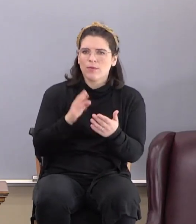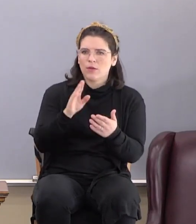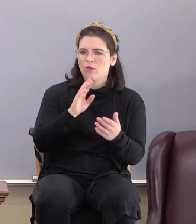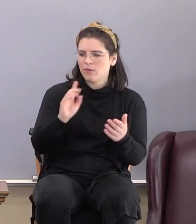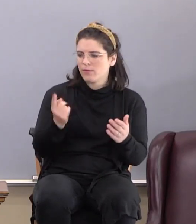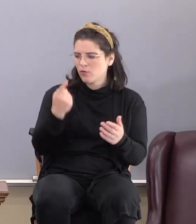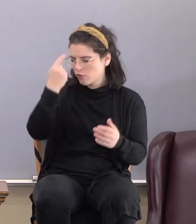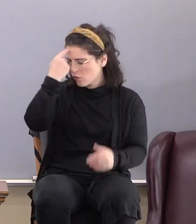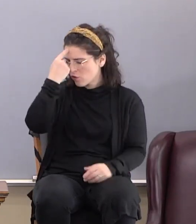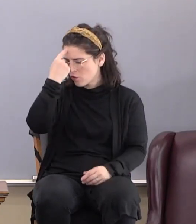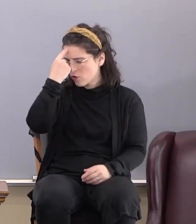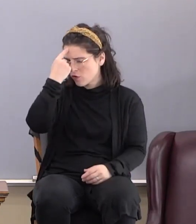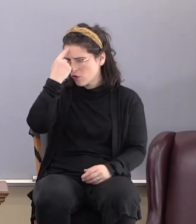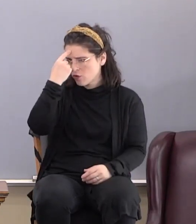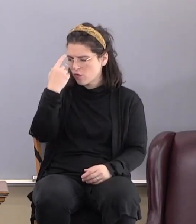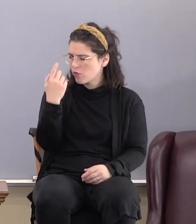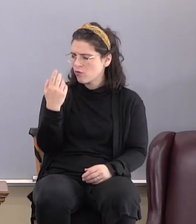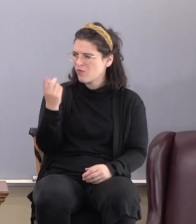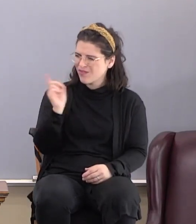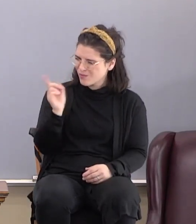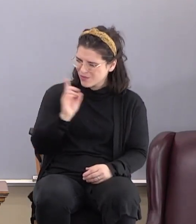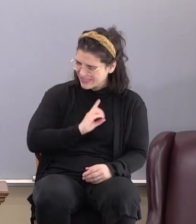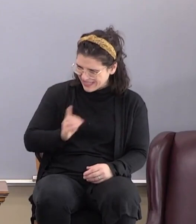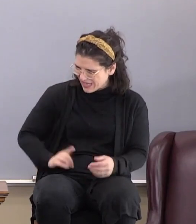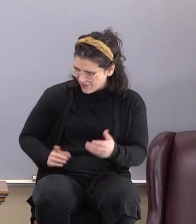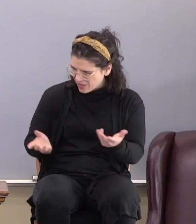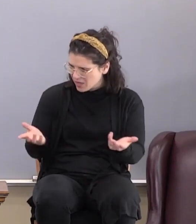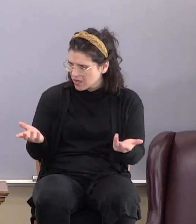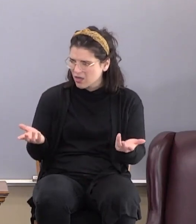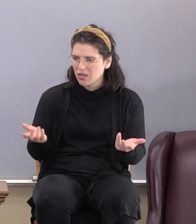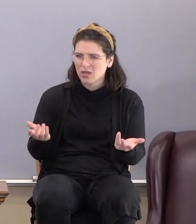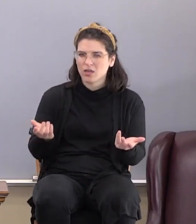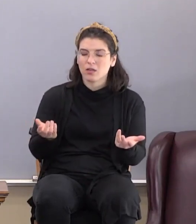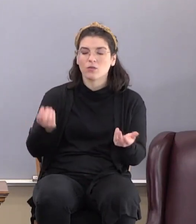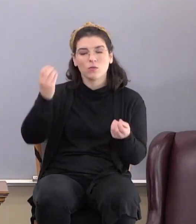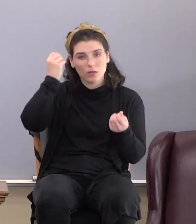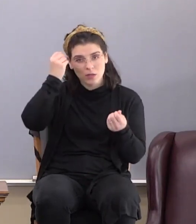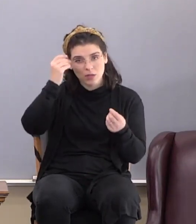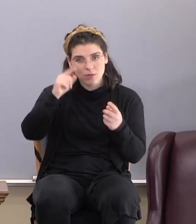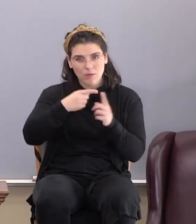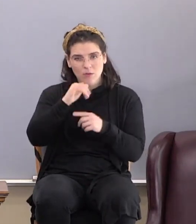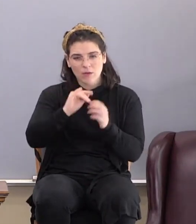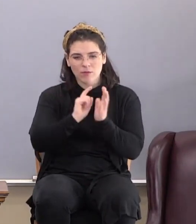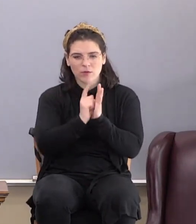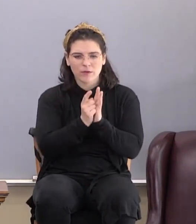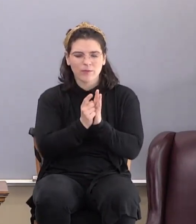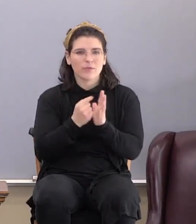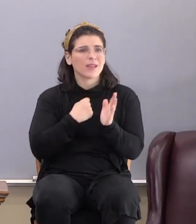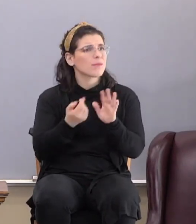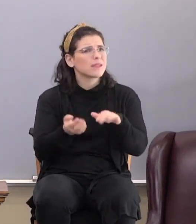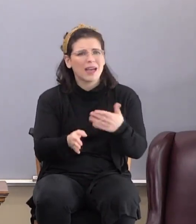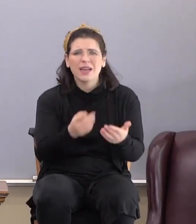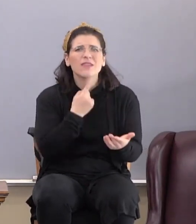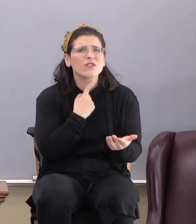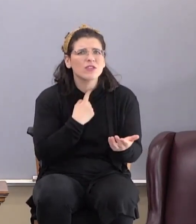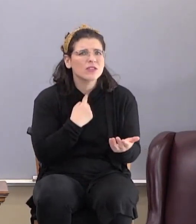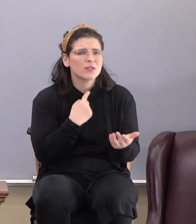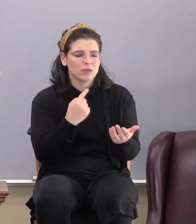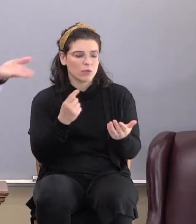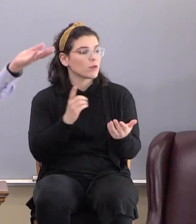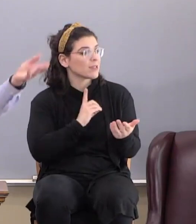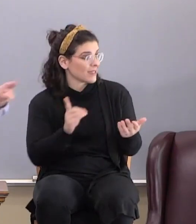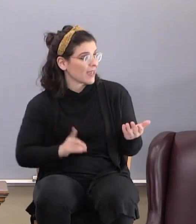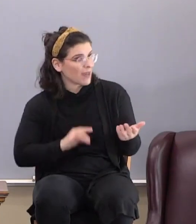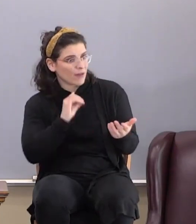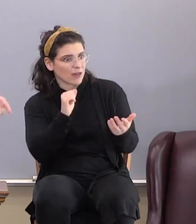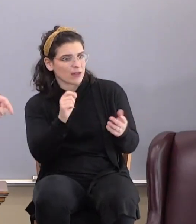what would be your first thought? Where's David? So think about that for a second. So I'm dying of thirst. Well, where David is,